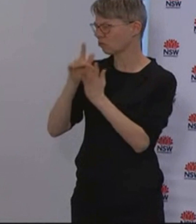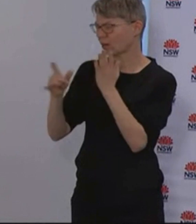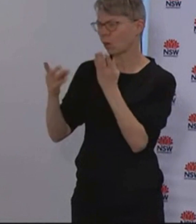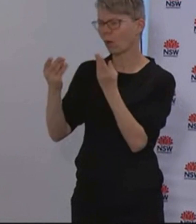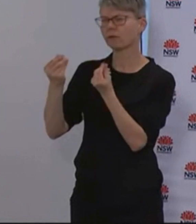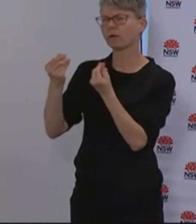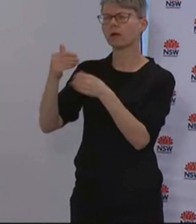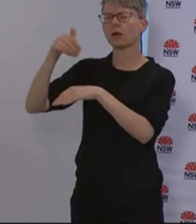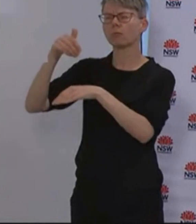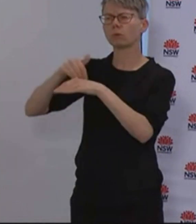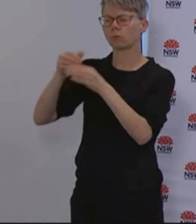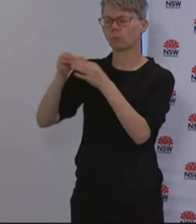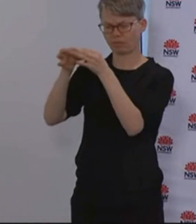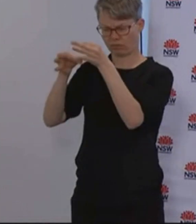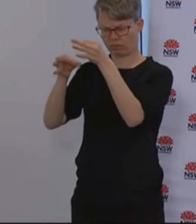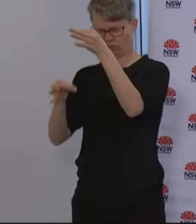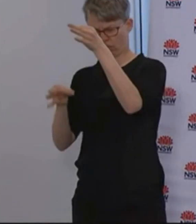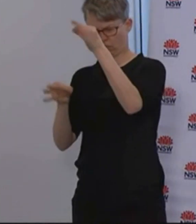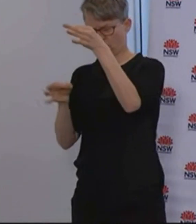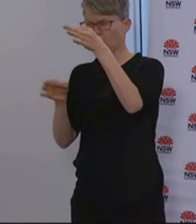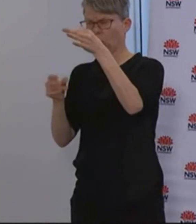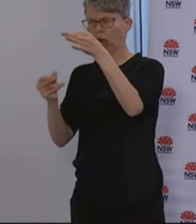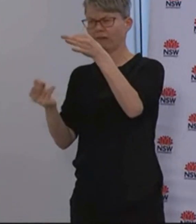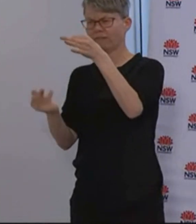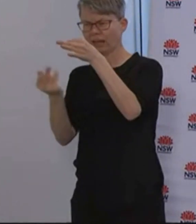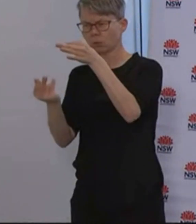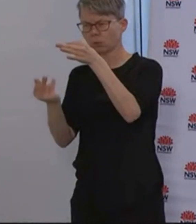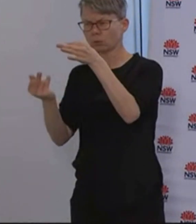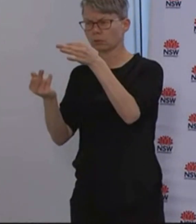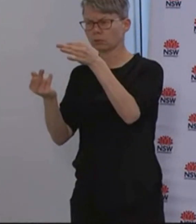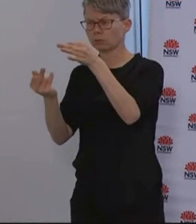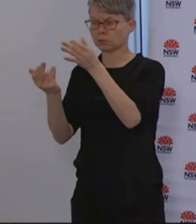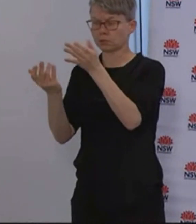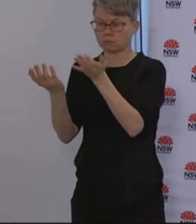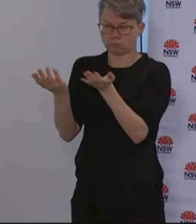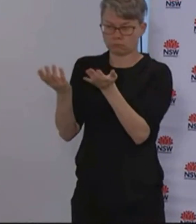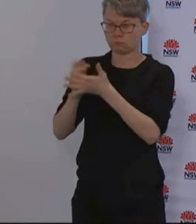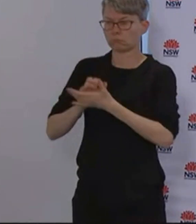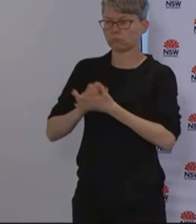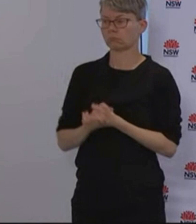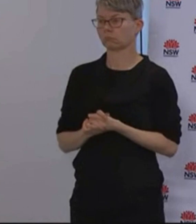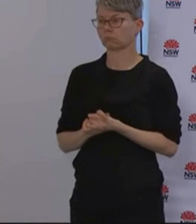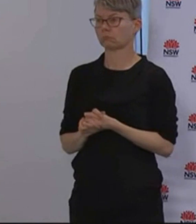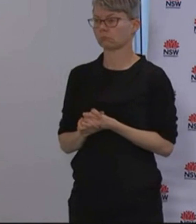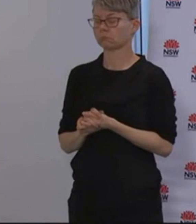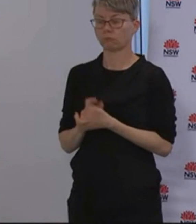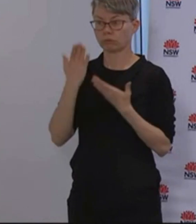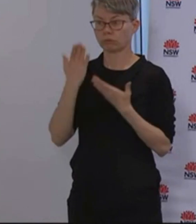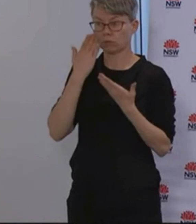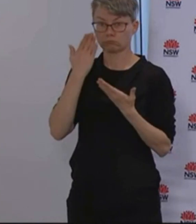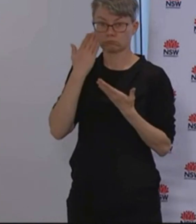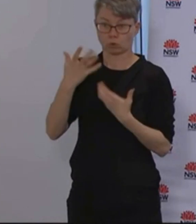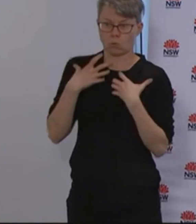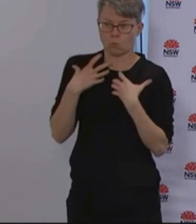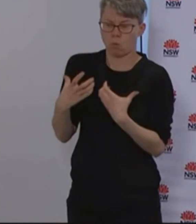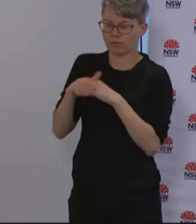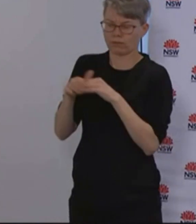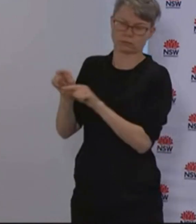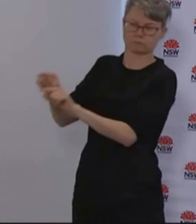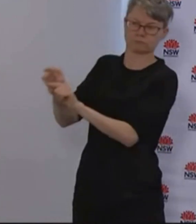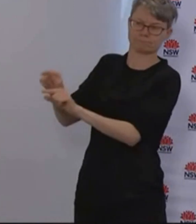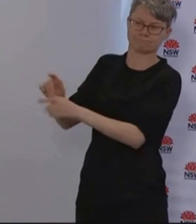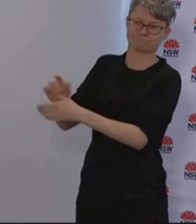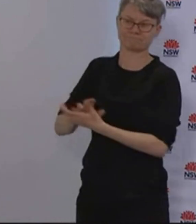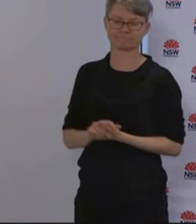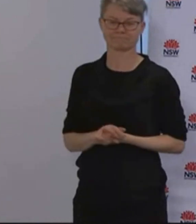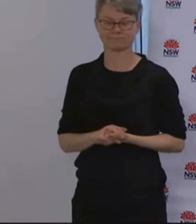some challenges with swab availability. Again, that's probably all I can say. It's a matter for them,